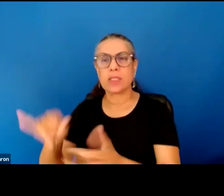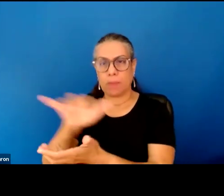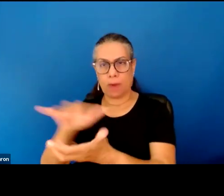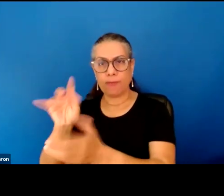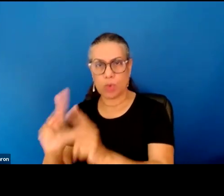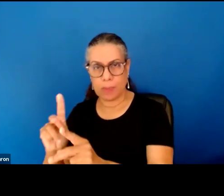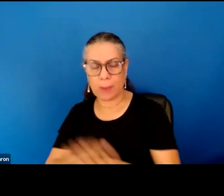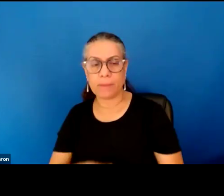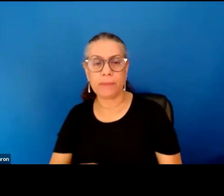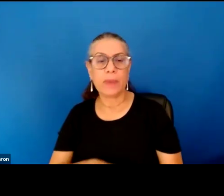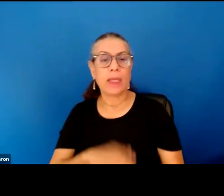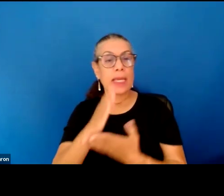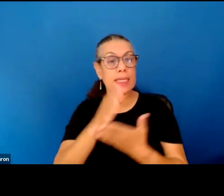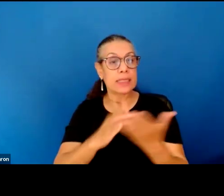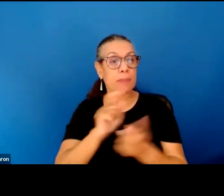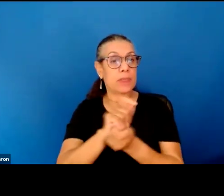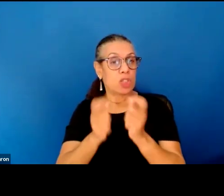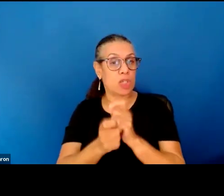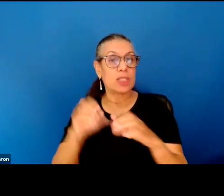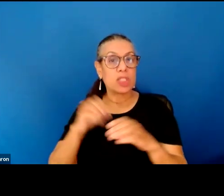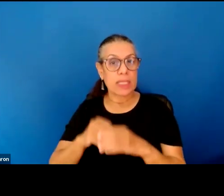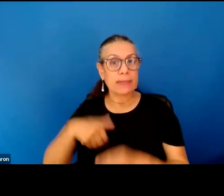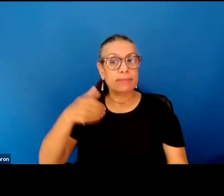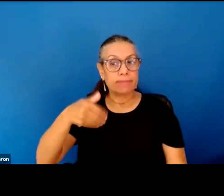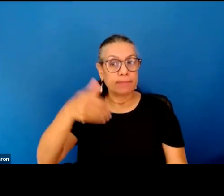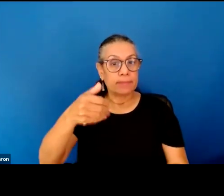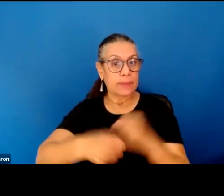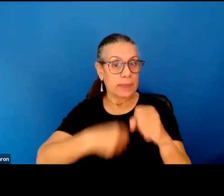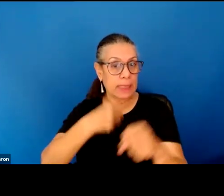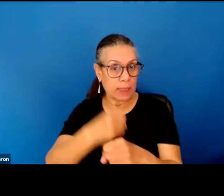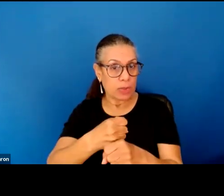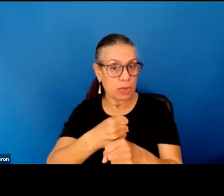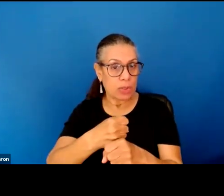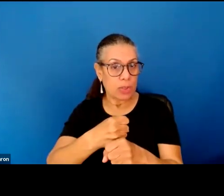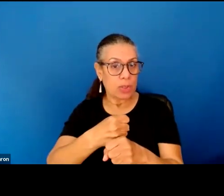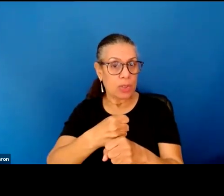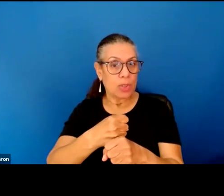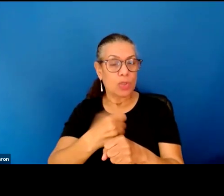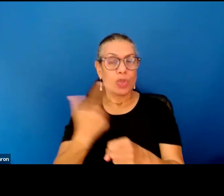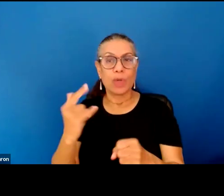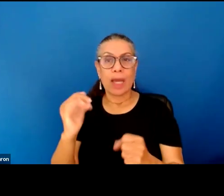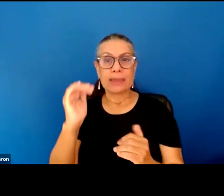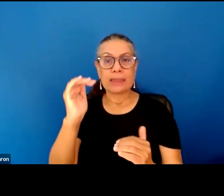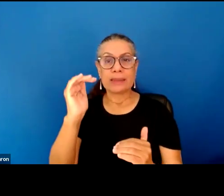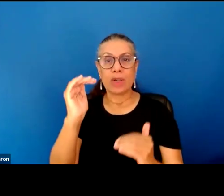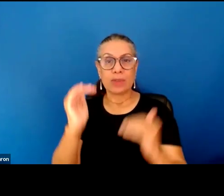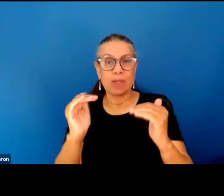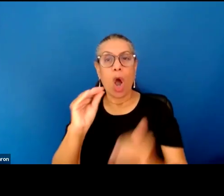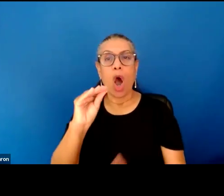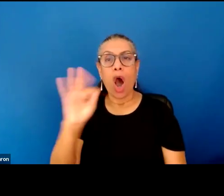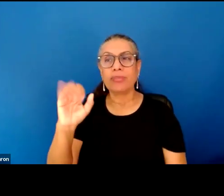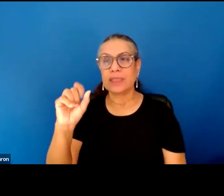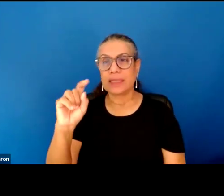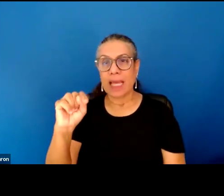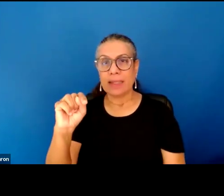some of the changes that we made in the multiple years was to offset some of the issues that